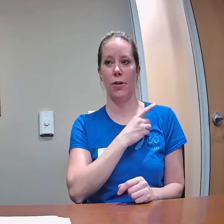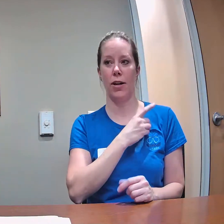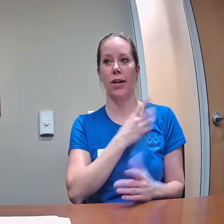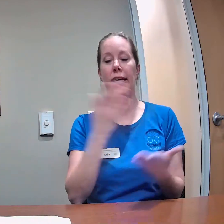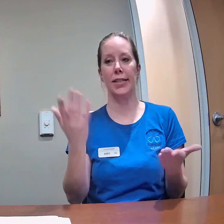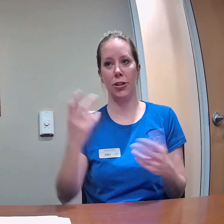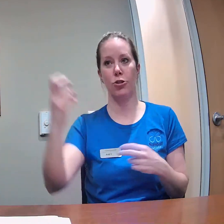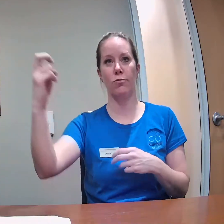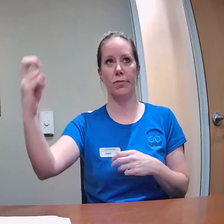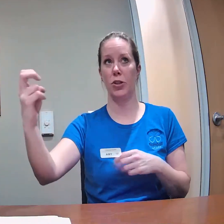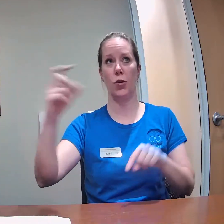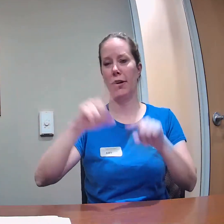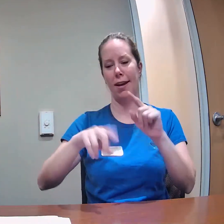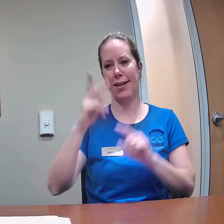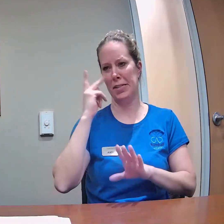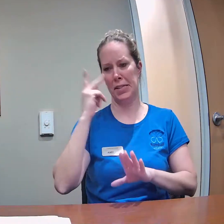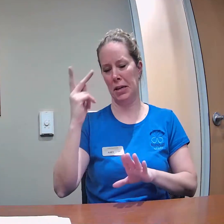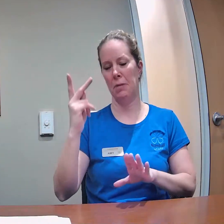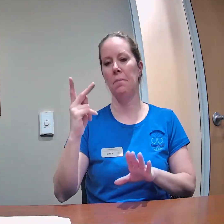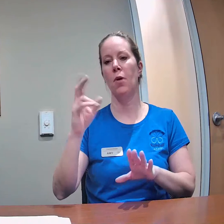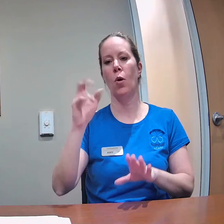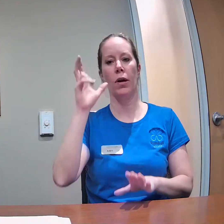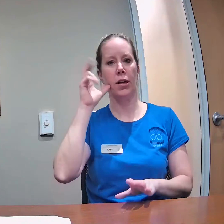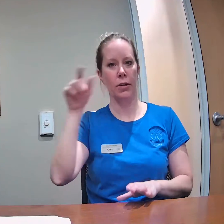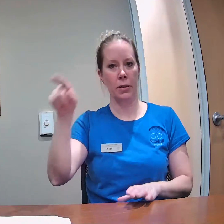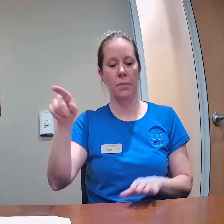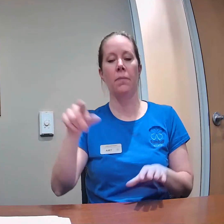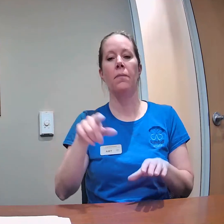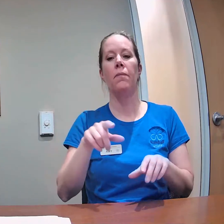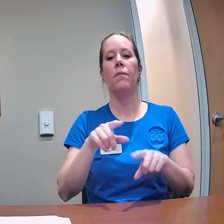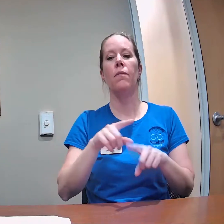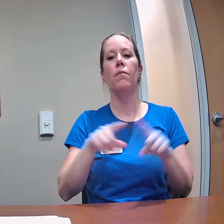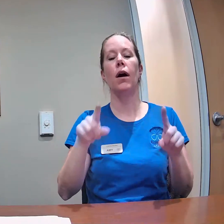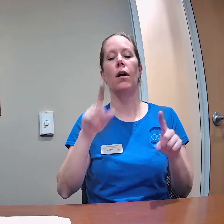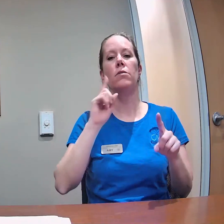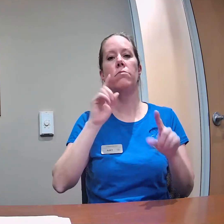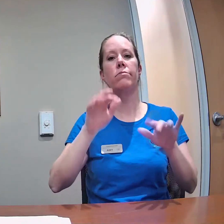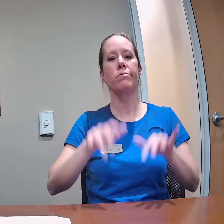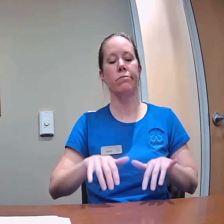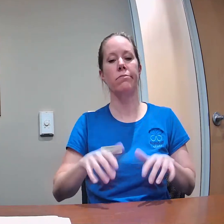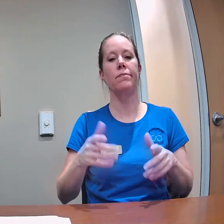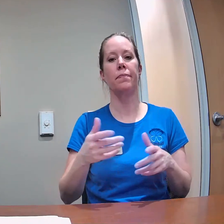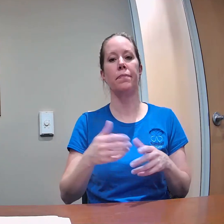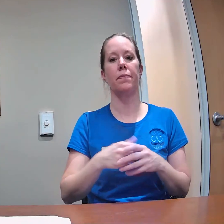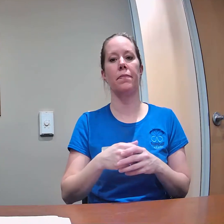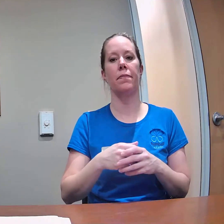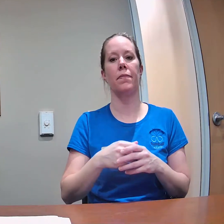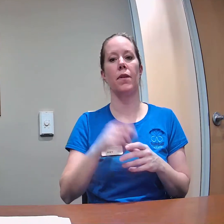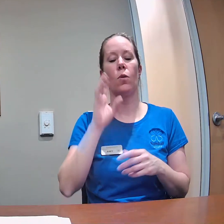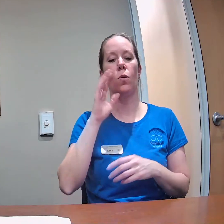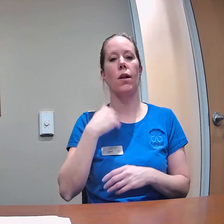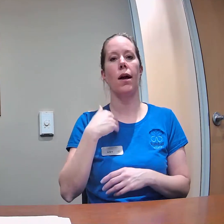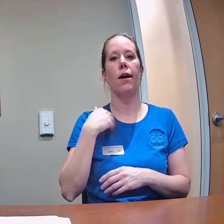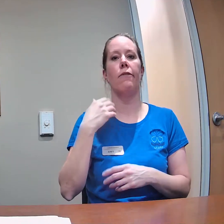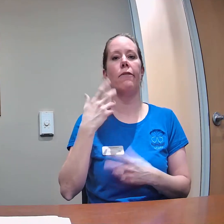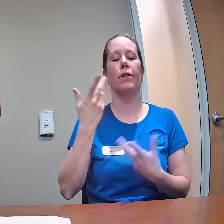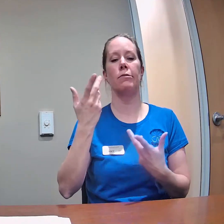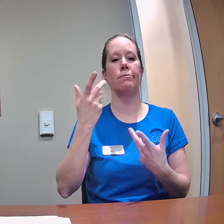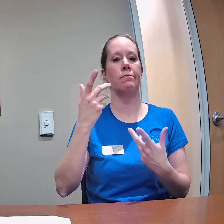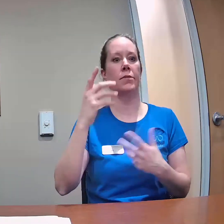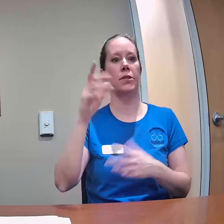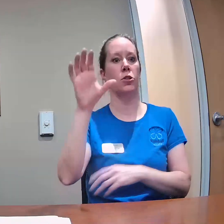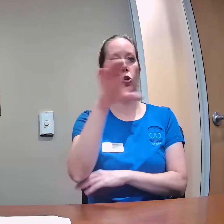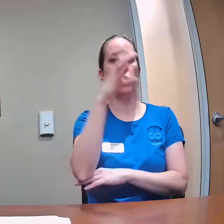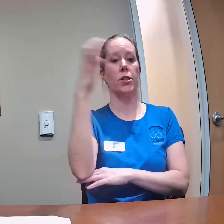the background. You can't see him or hear him, but there is a virtual Christmas